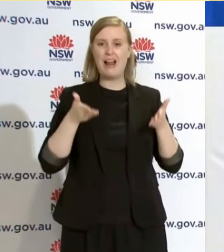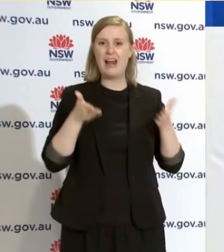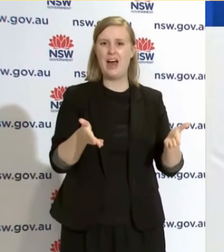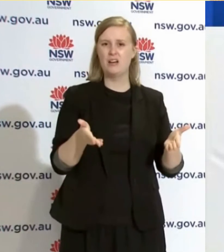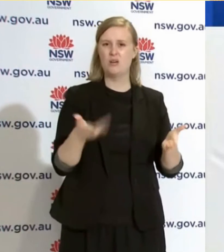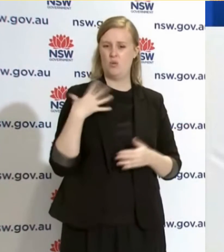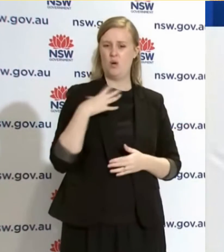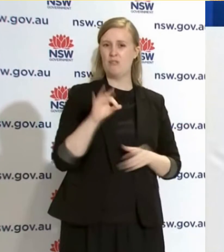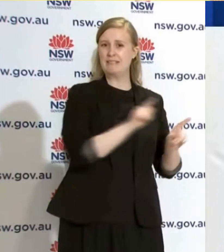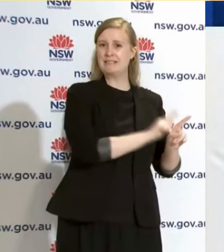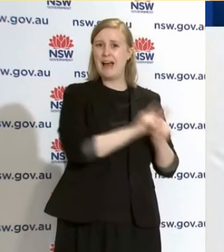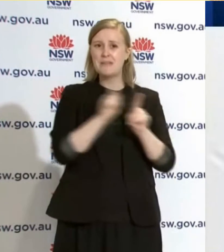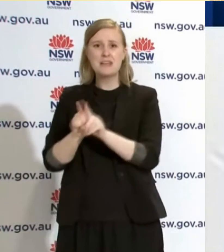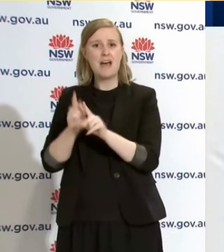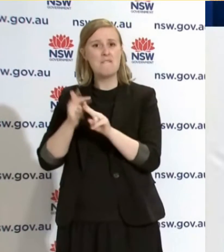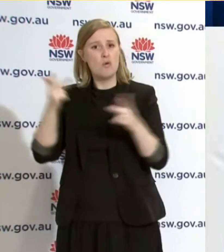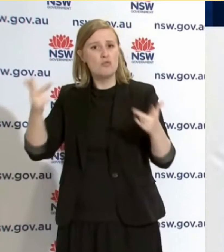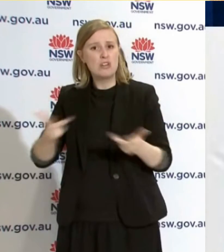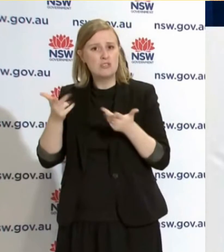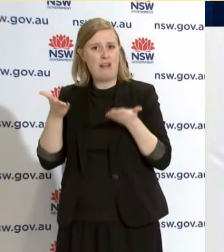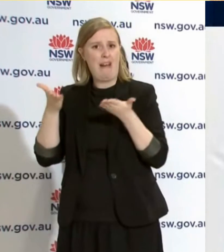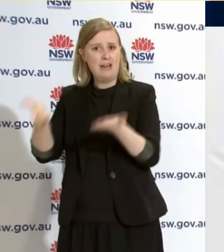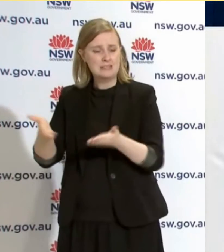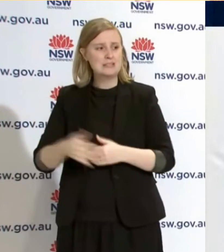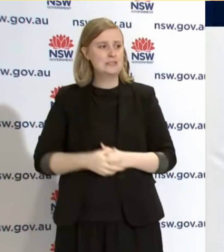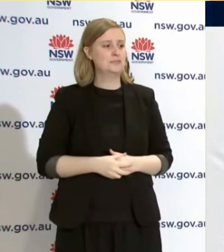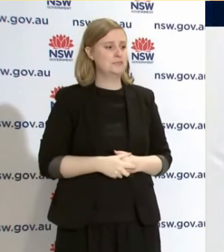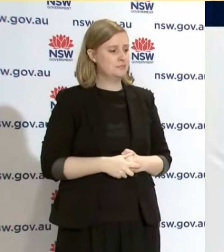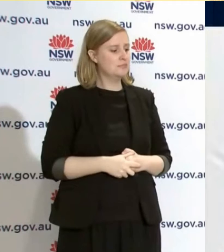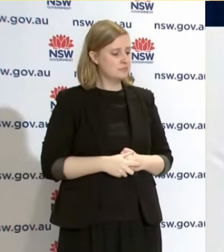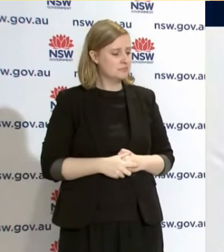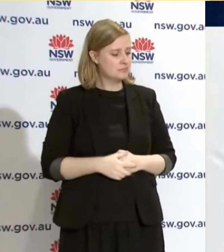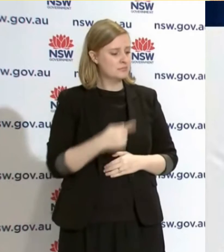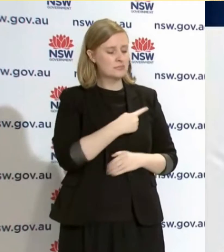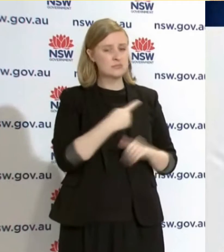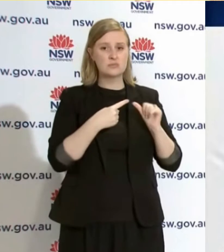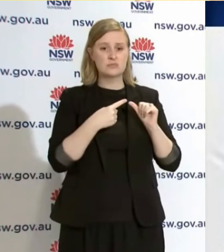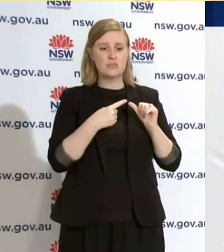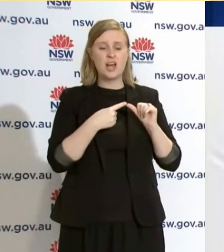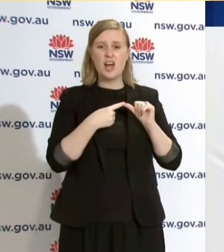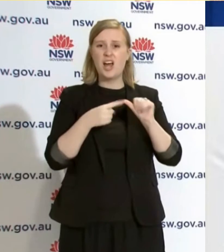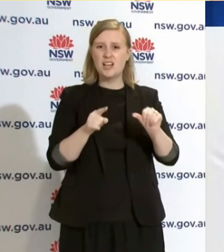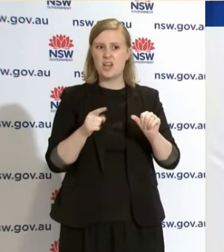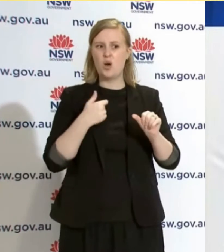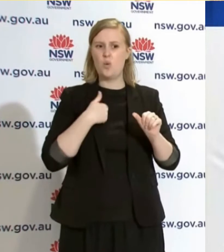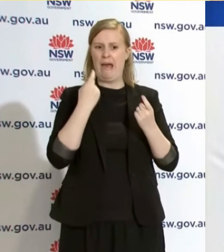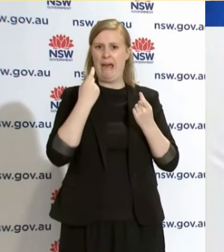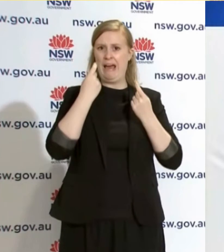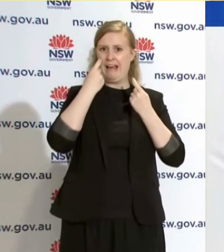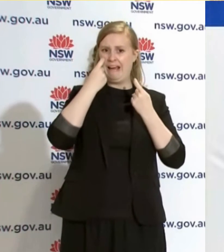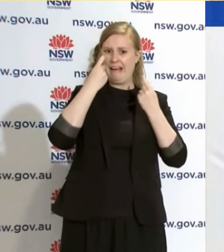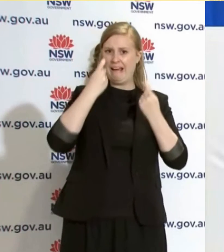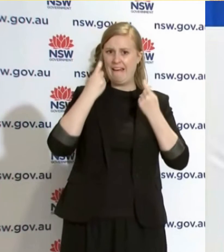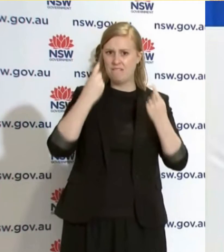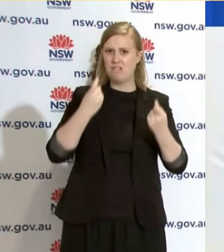you're obviously trying to prevent any super spreading events, there is greater risk attached to